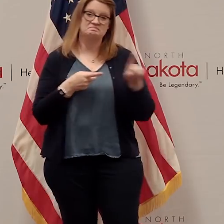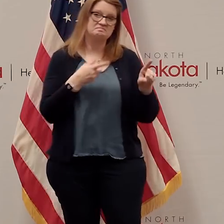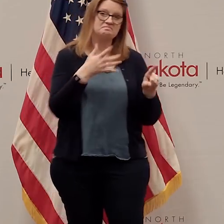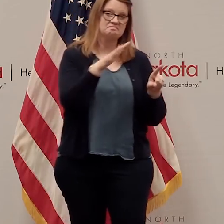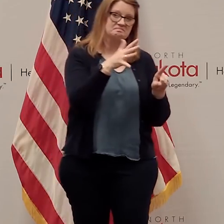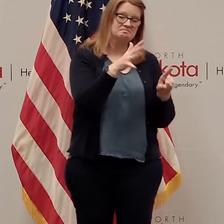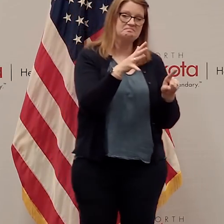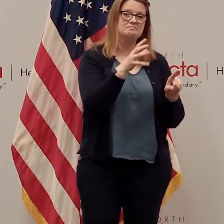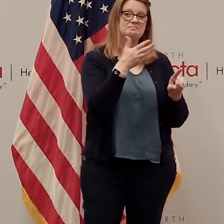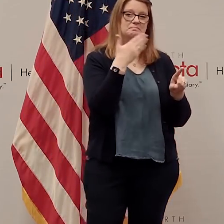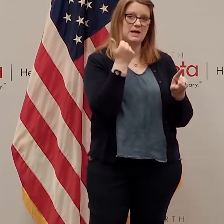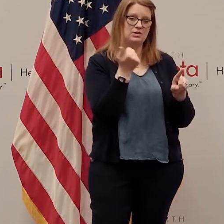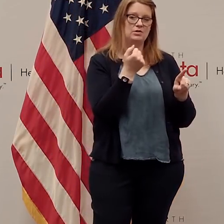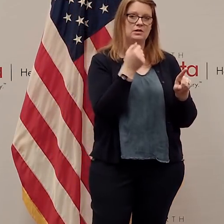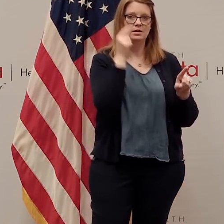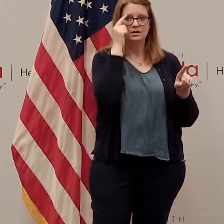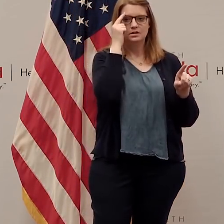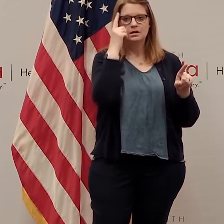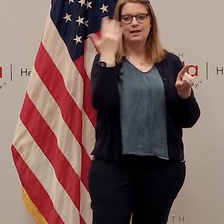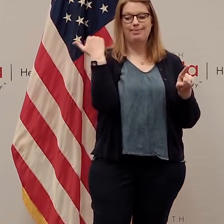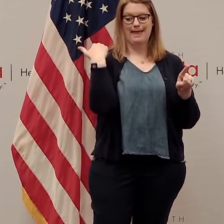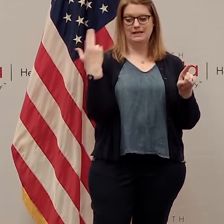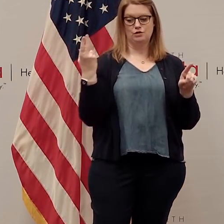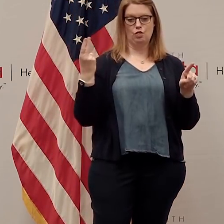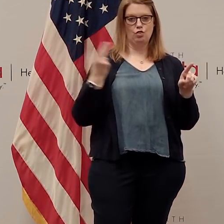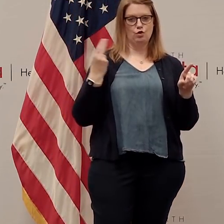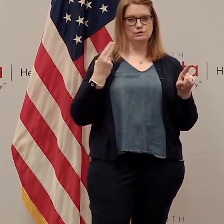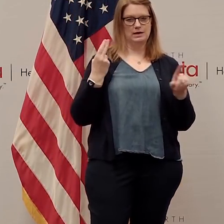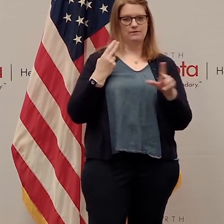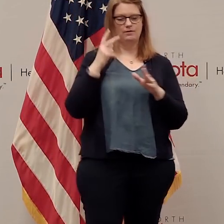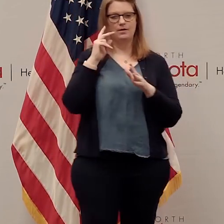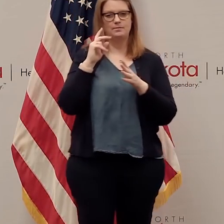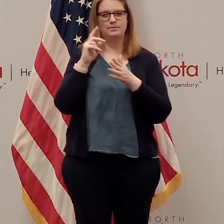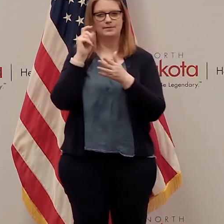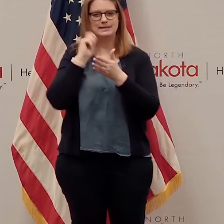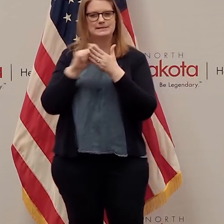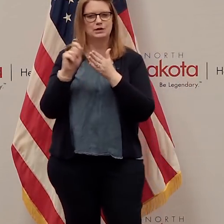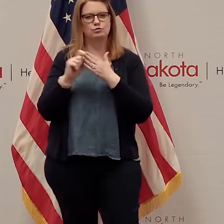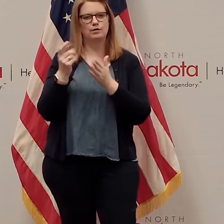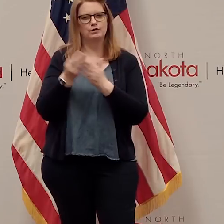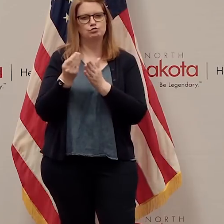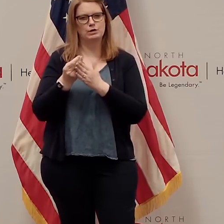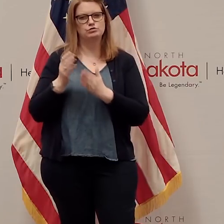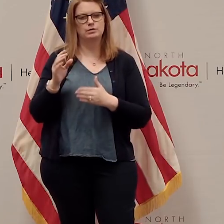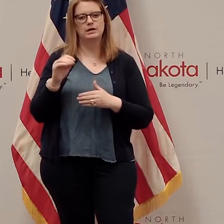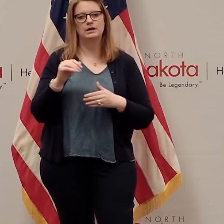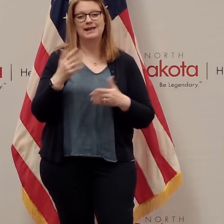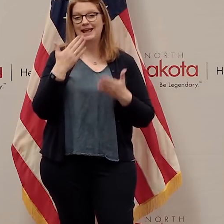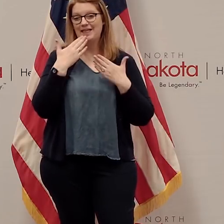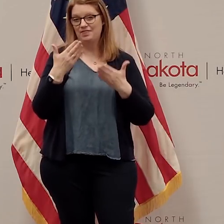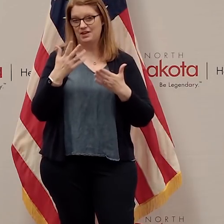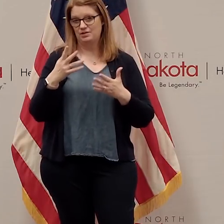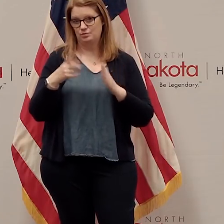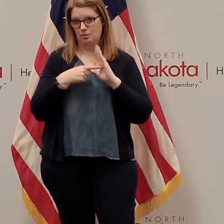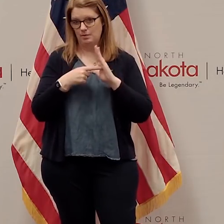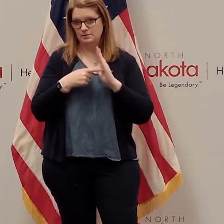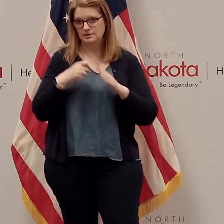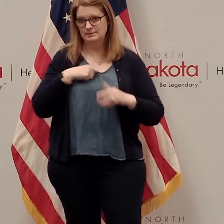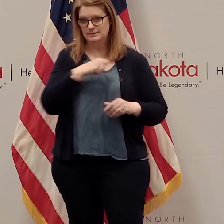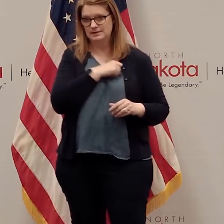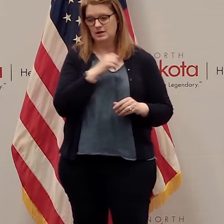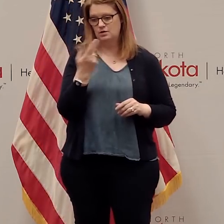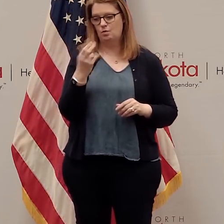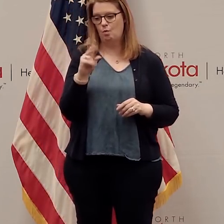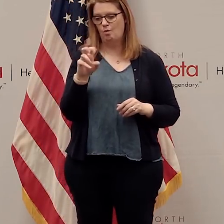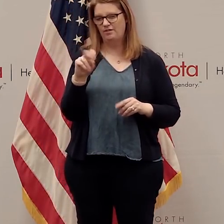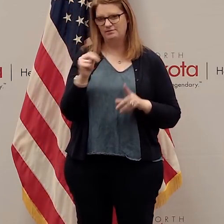we did get clarity last Thursday from Secretary Treasurer, and again, thanks to our congressional delegation, including Senator Hoeven, who